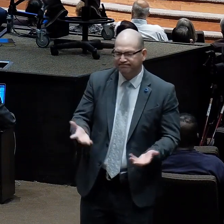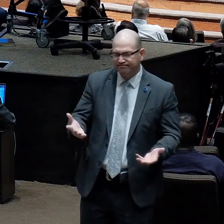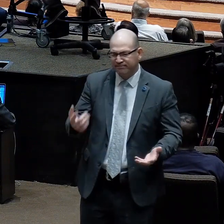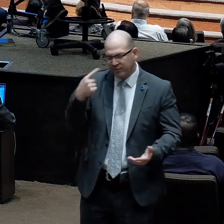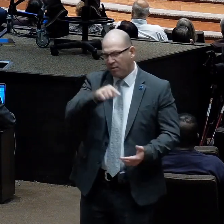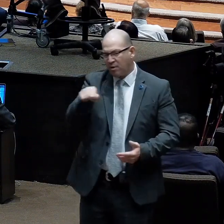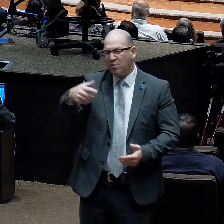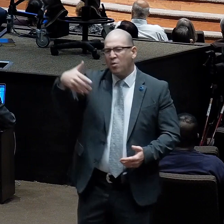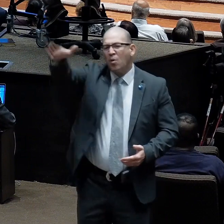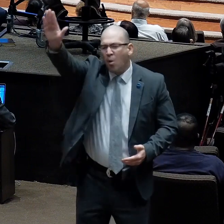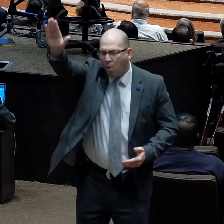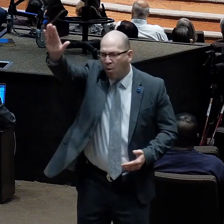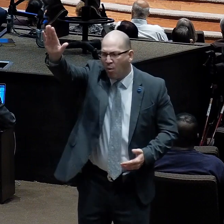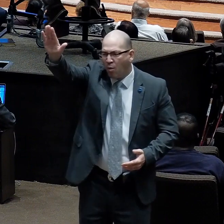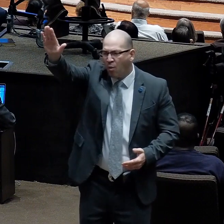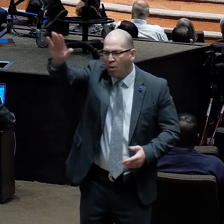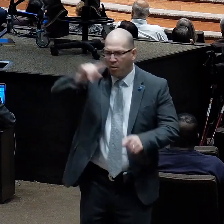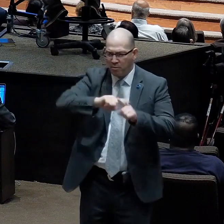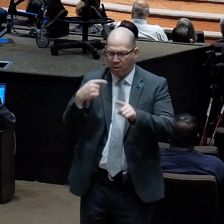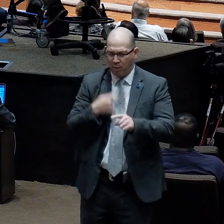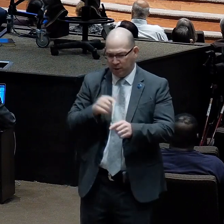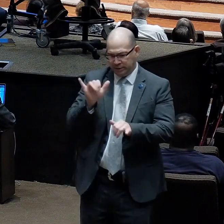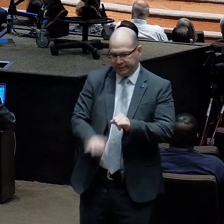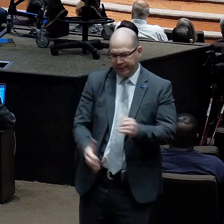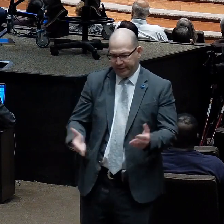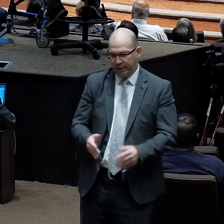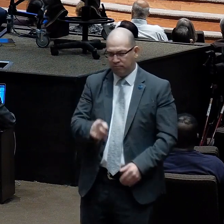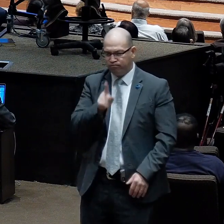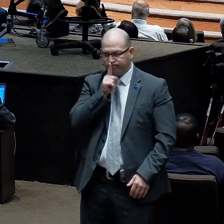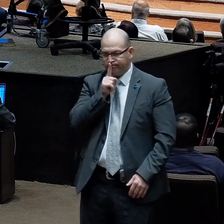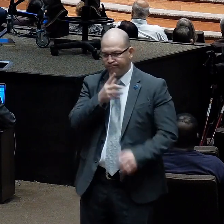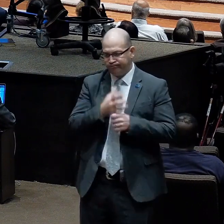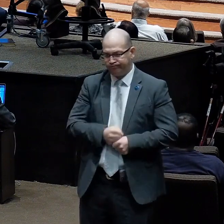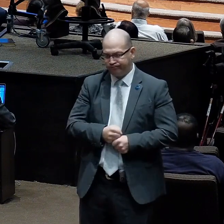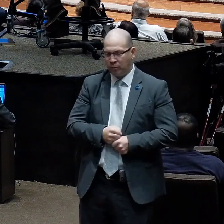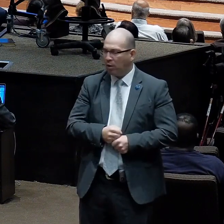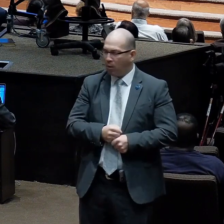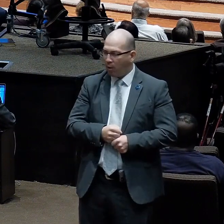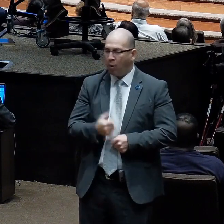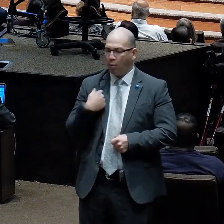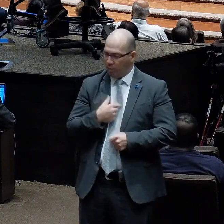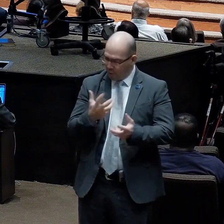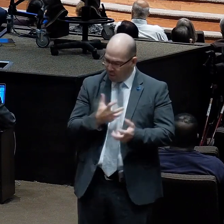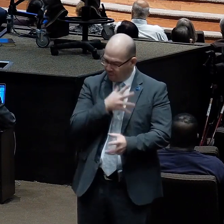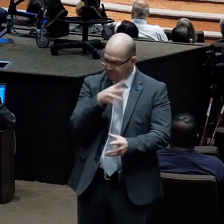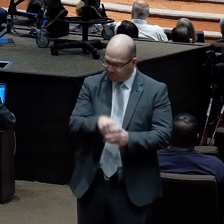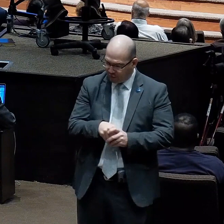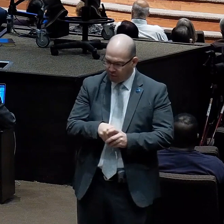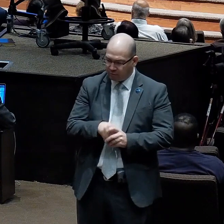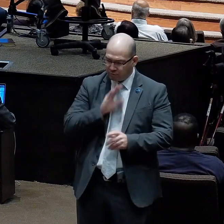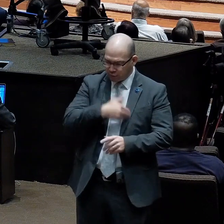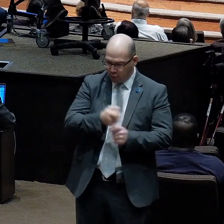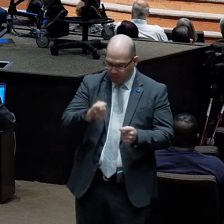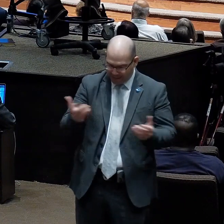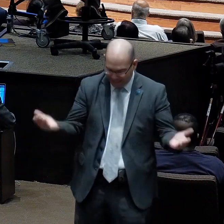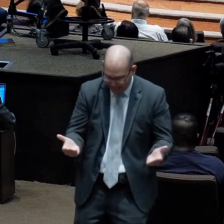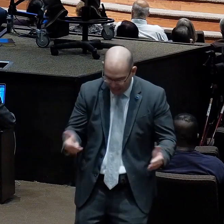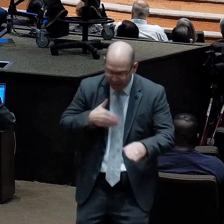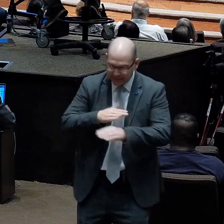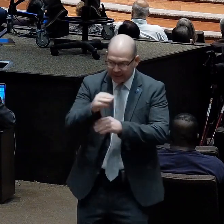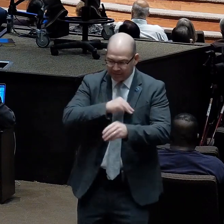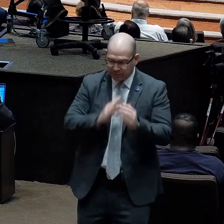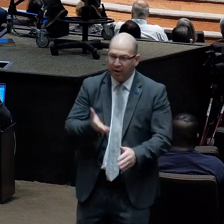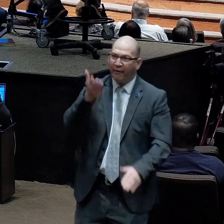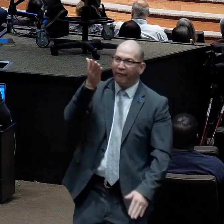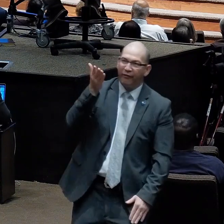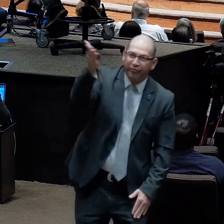witnessing church with the missionary mindset so that the missionaries get encouraged by being